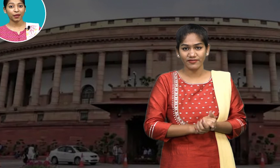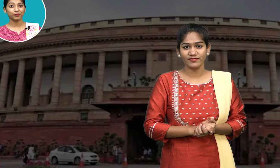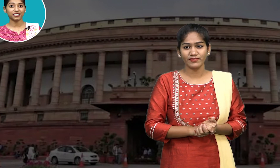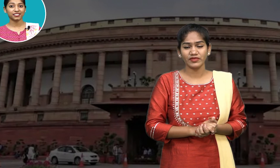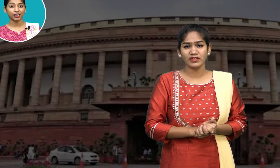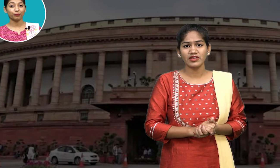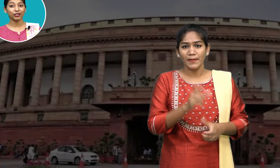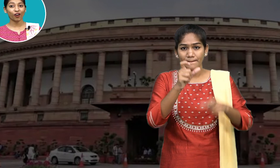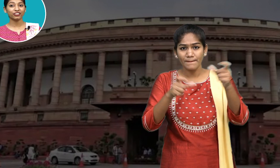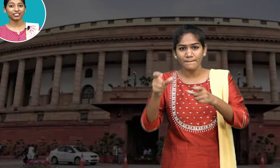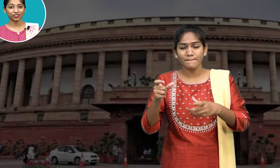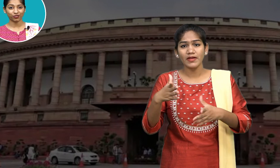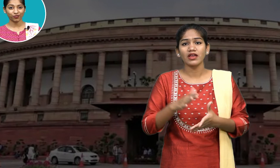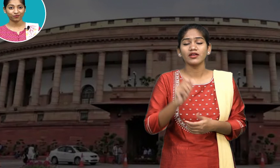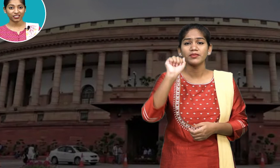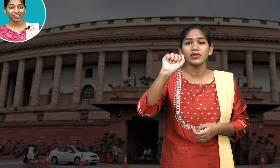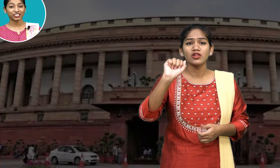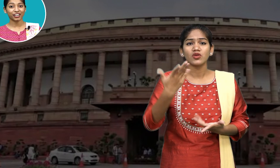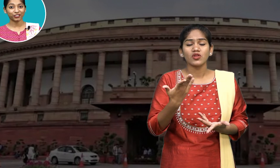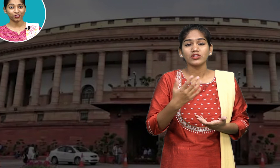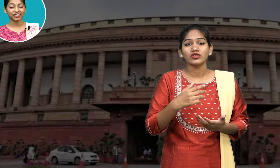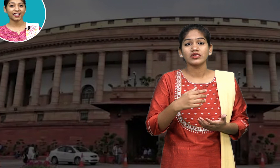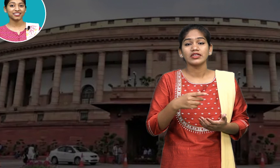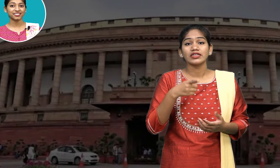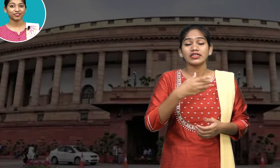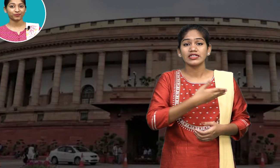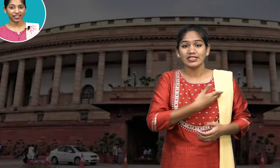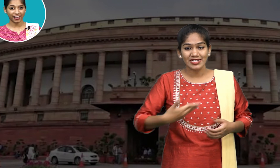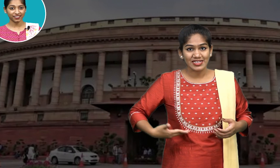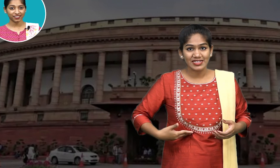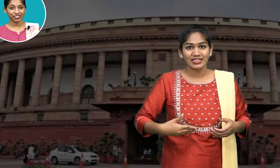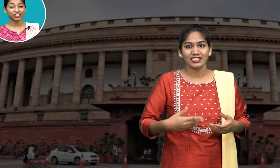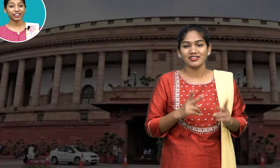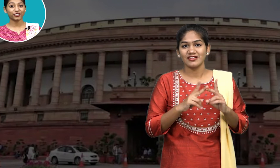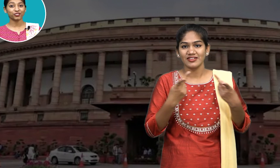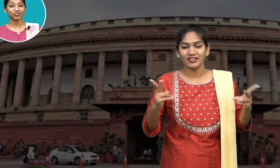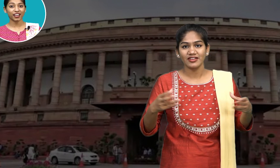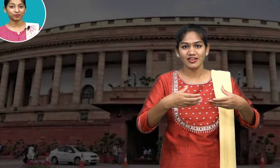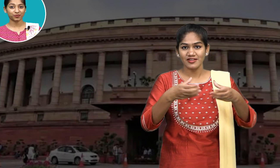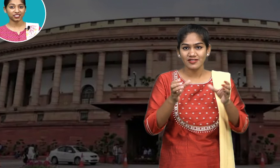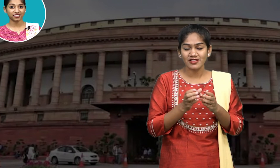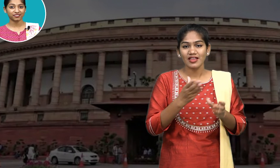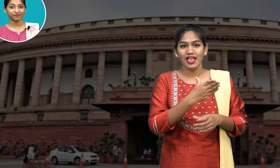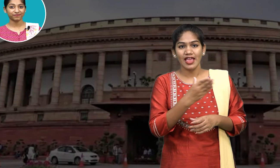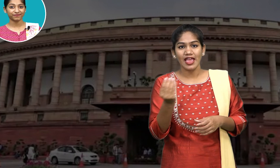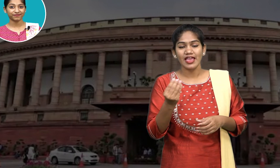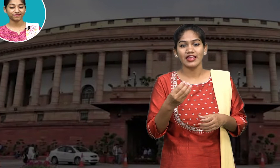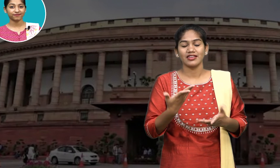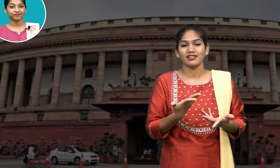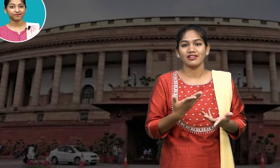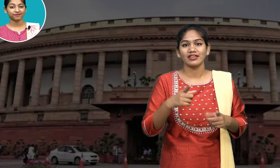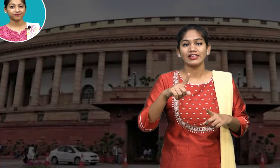for members belonging to scheduled caste and scheduled tribes.